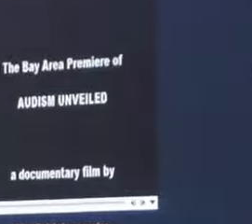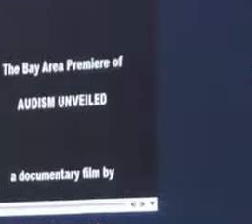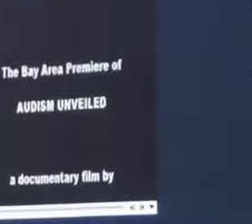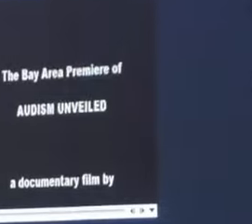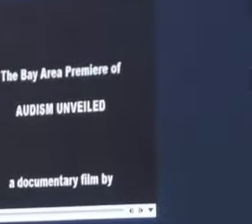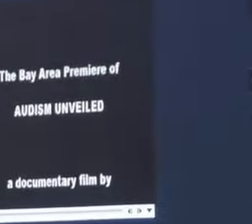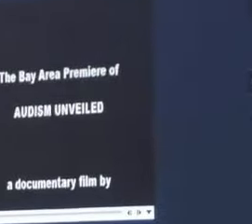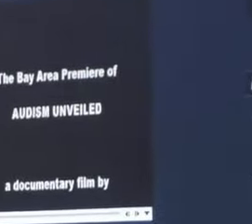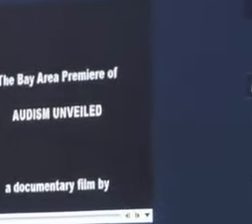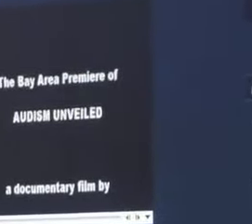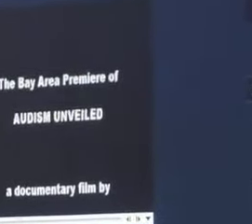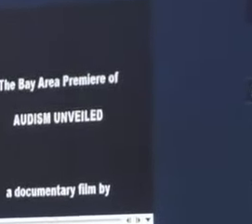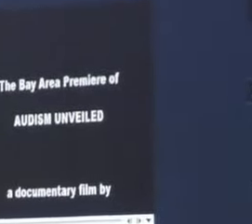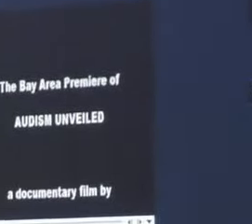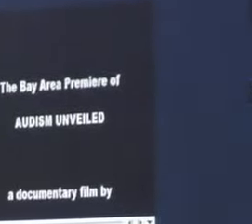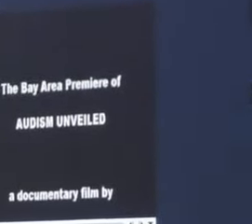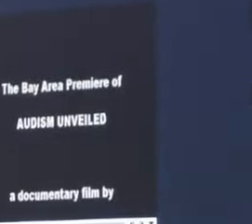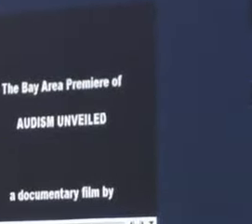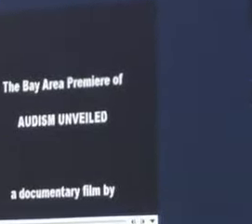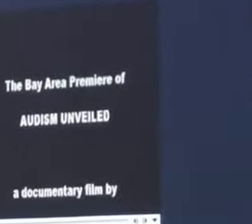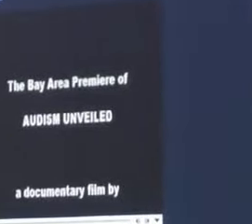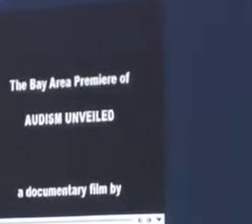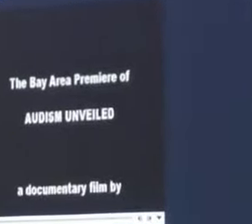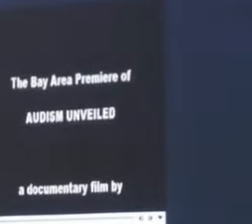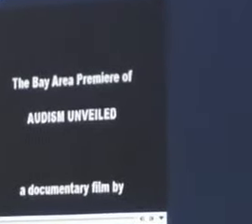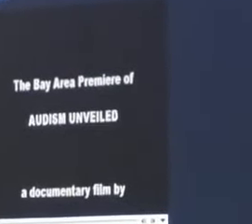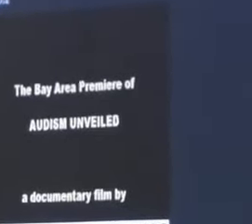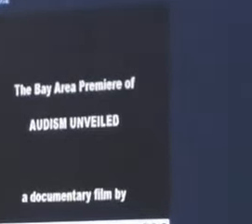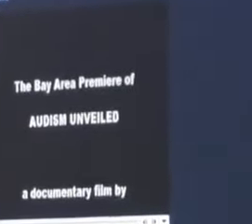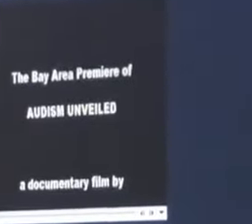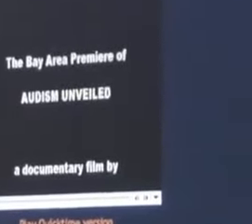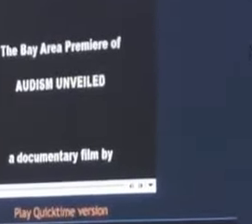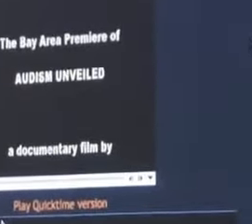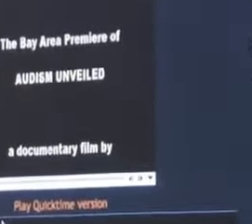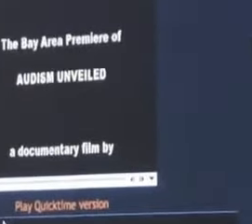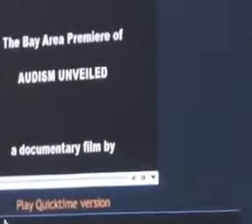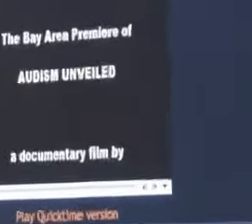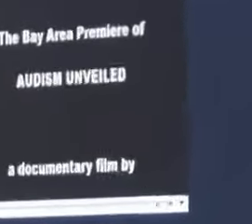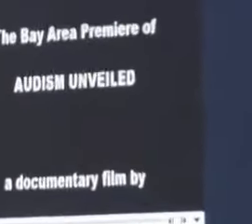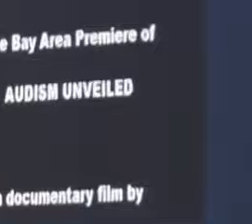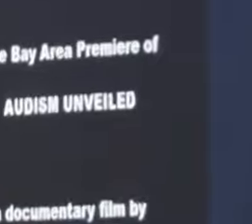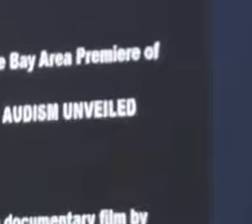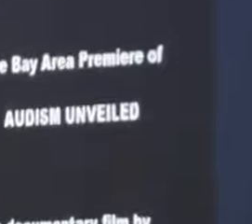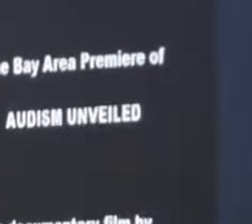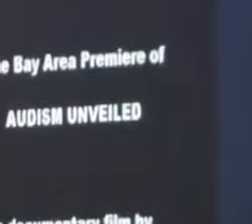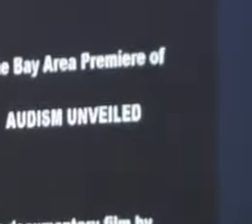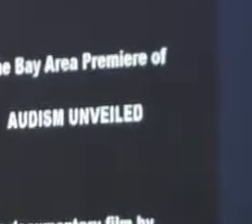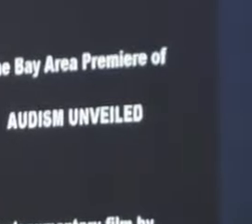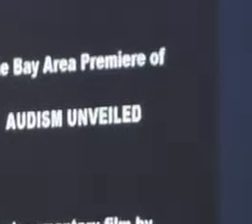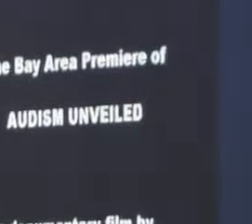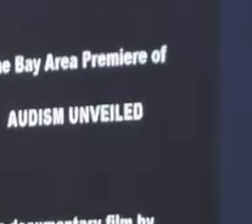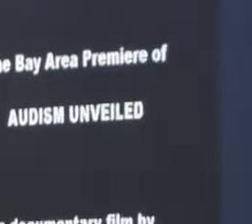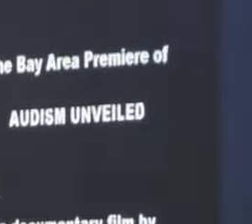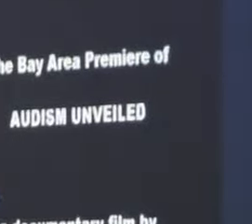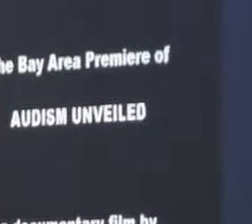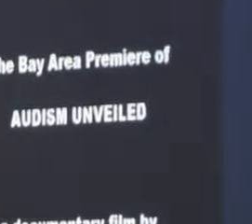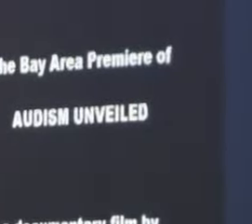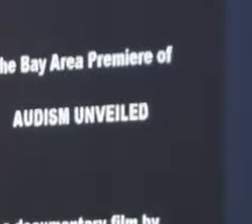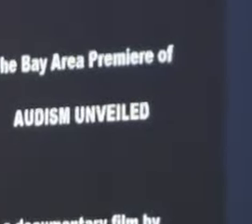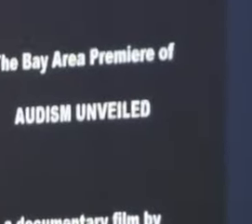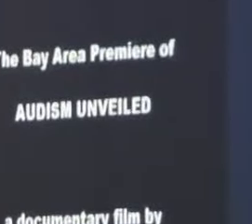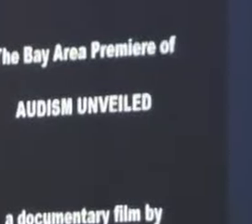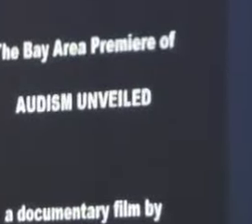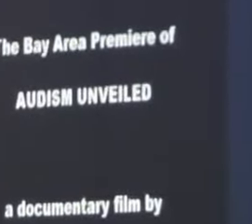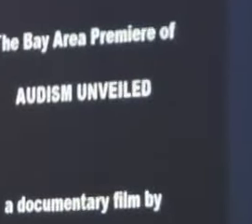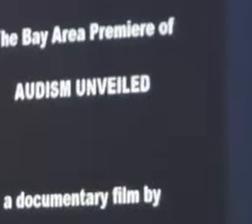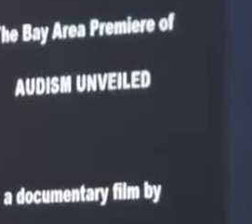Vlog. He's actually a pretty popular character on vlogs. He's got a lot of stuff, a lot of vlogs that